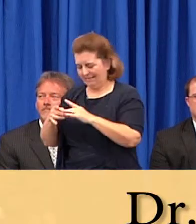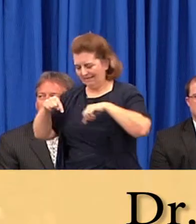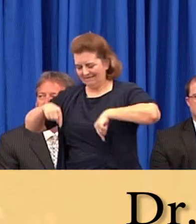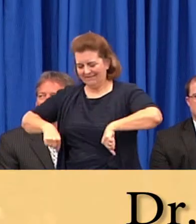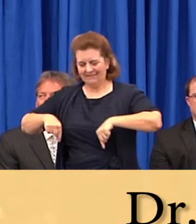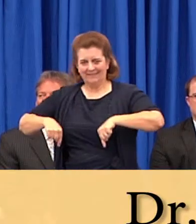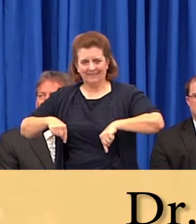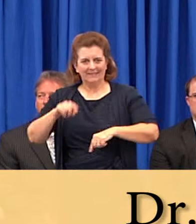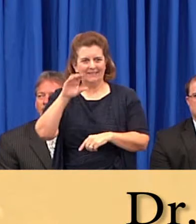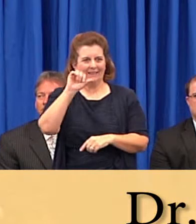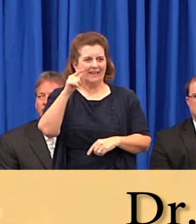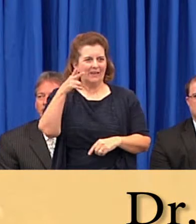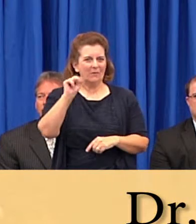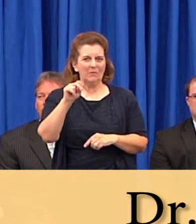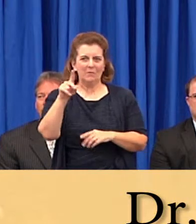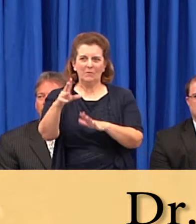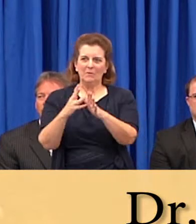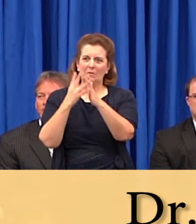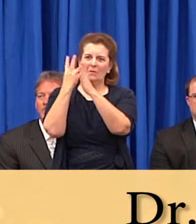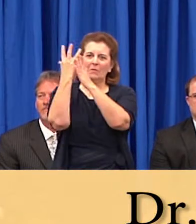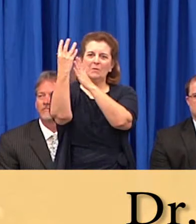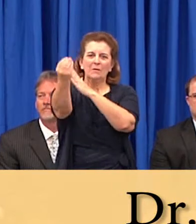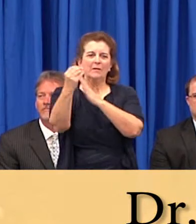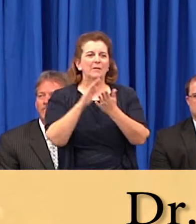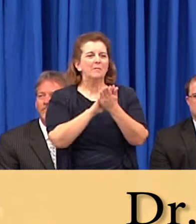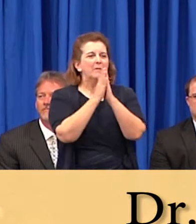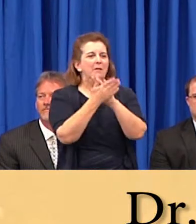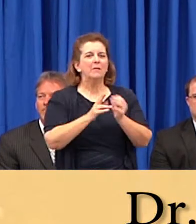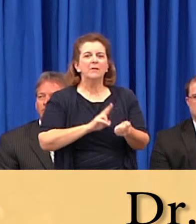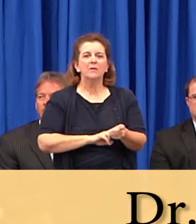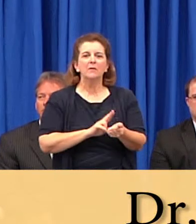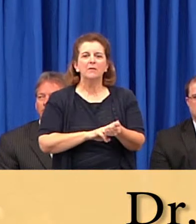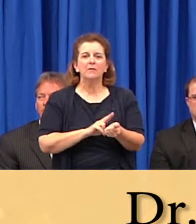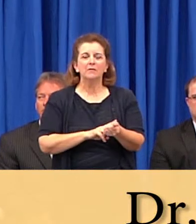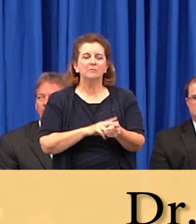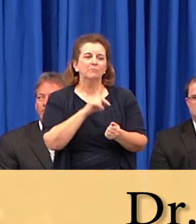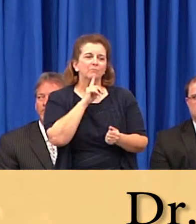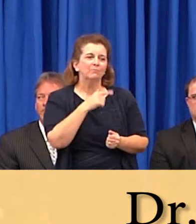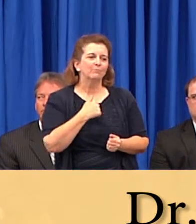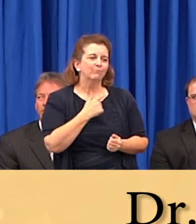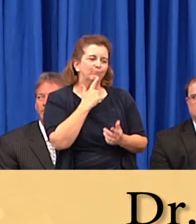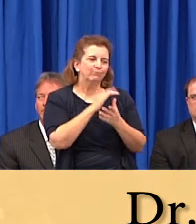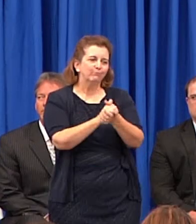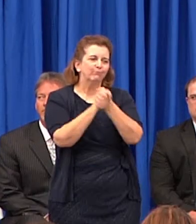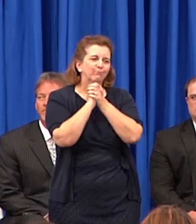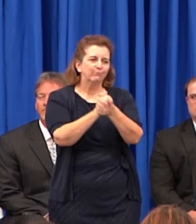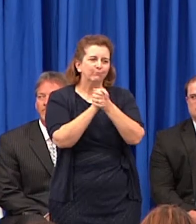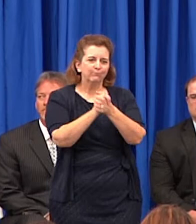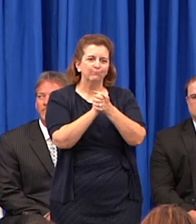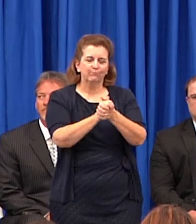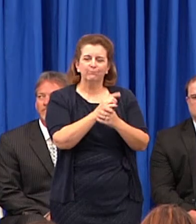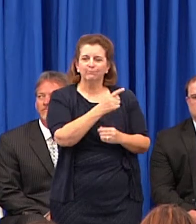the first door you walked out to become a nurse. I give you my most sincere congratulations. Thank